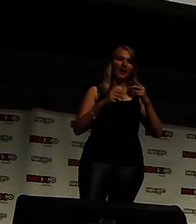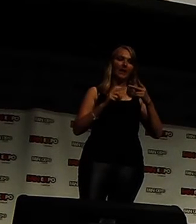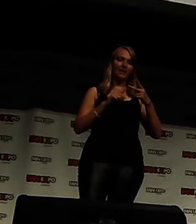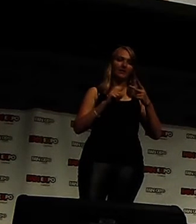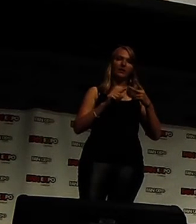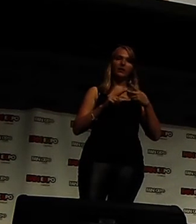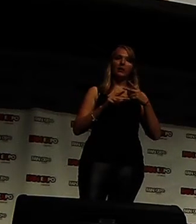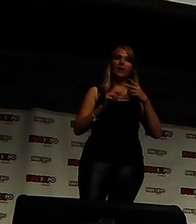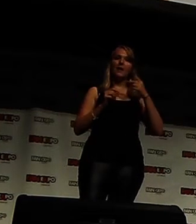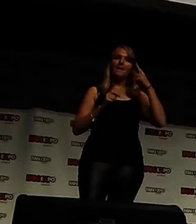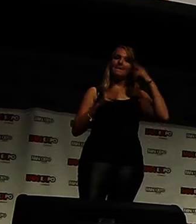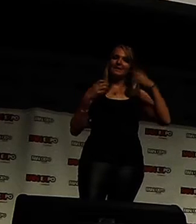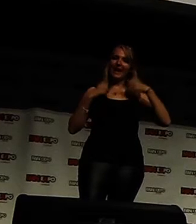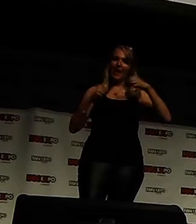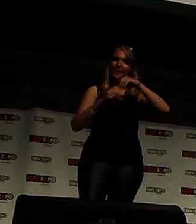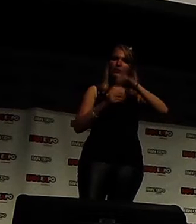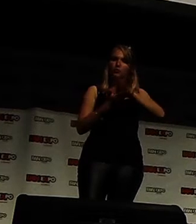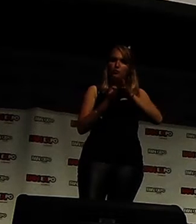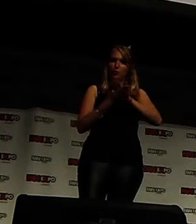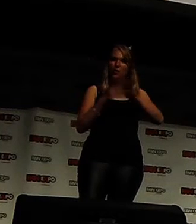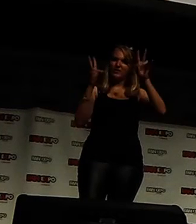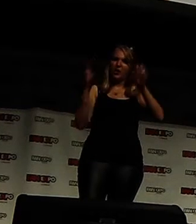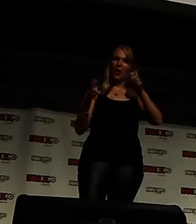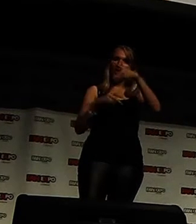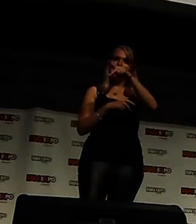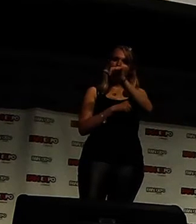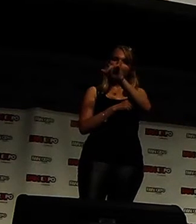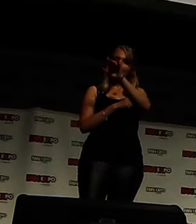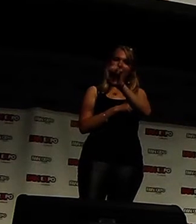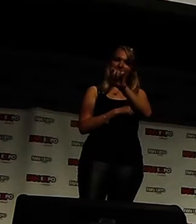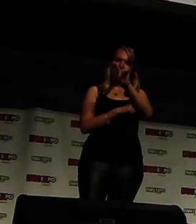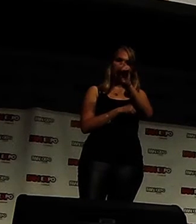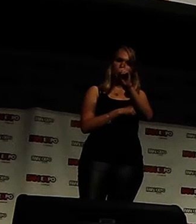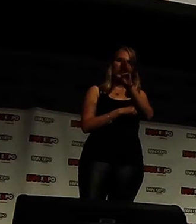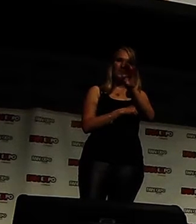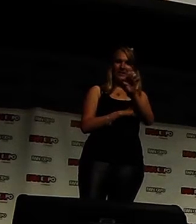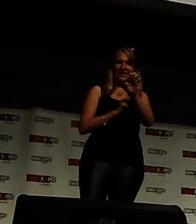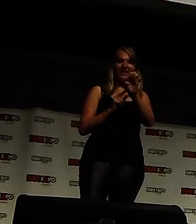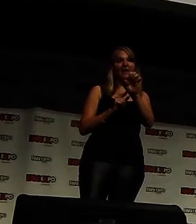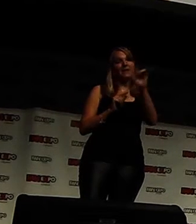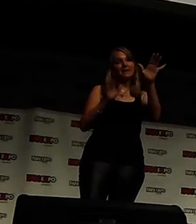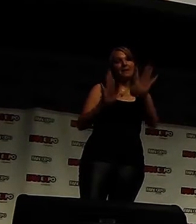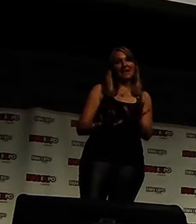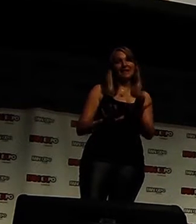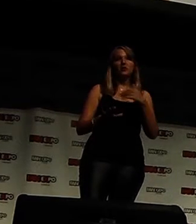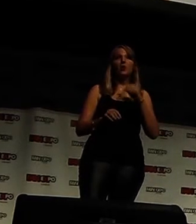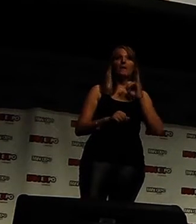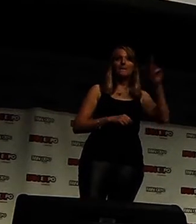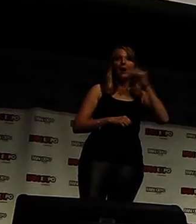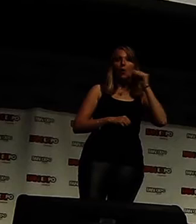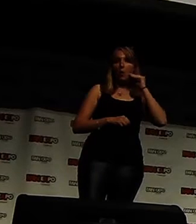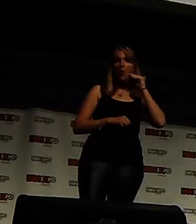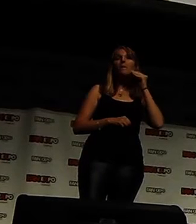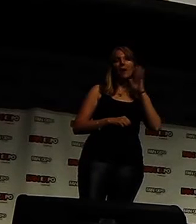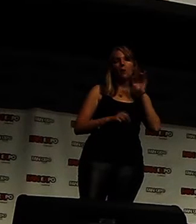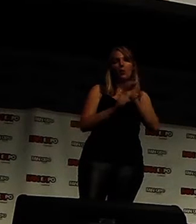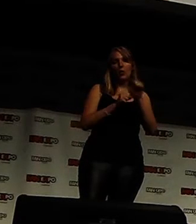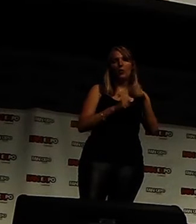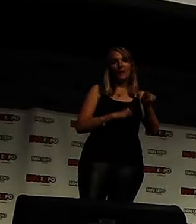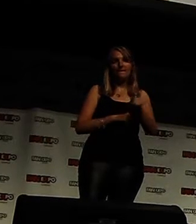mental health in schools, called Place to Be. Which is pretty amazing, so I'll be working with them when I get home.